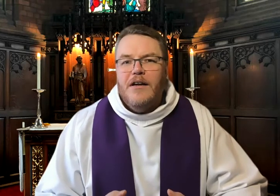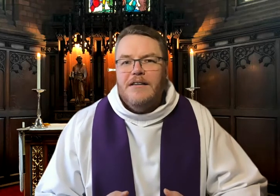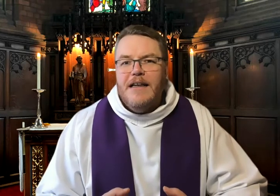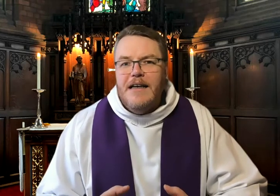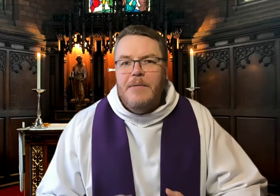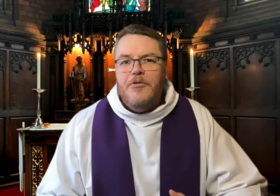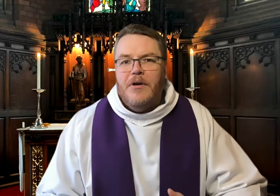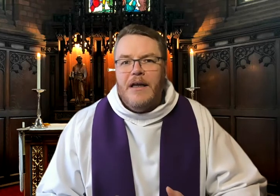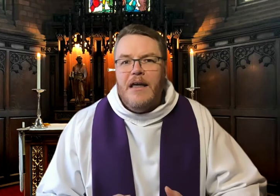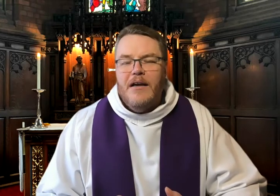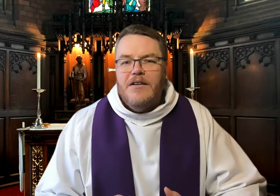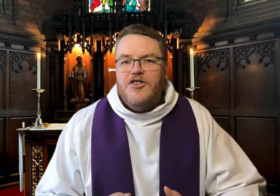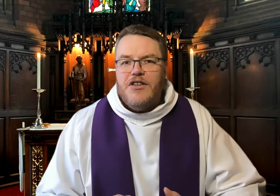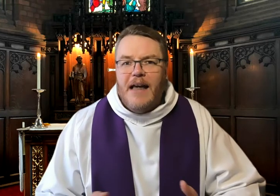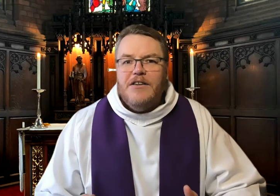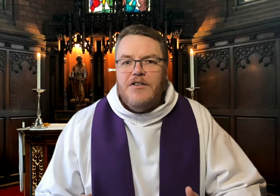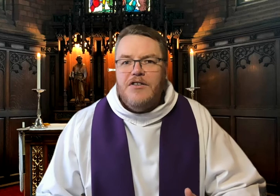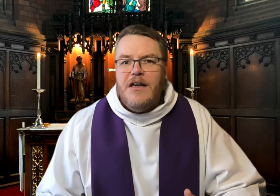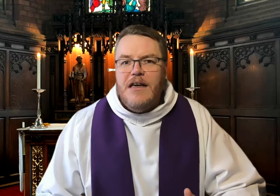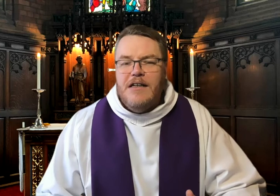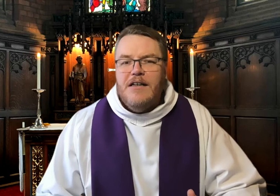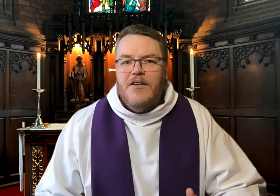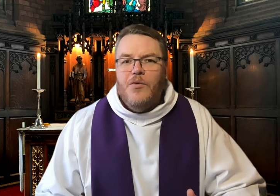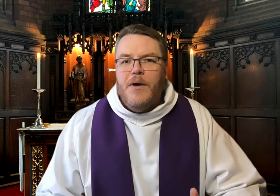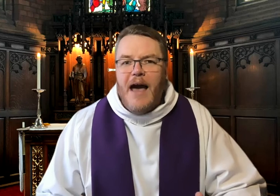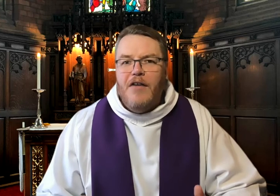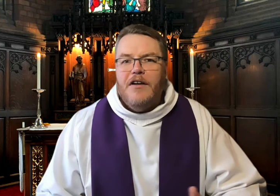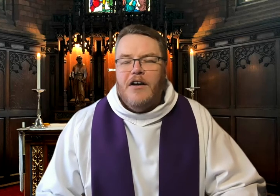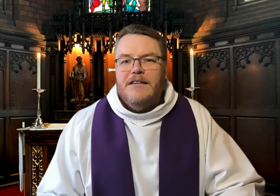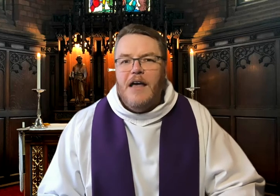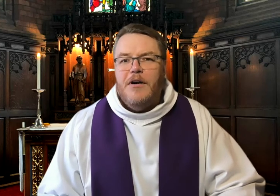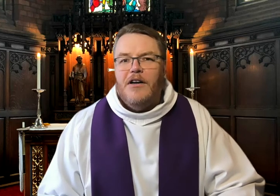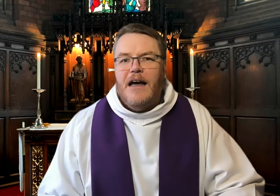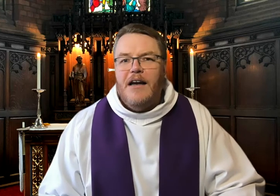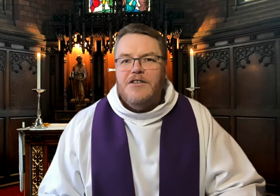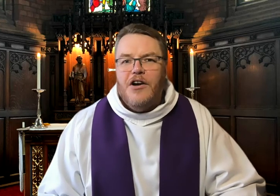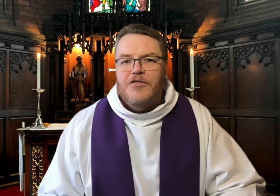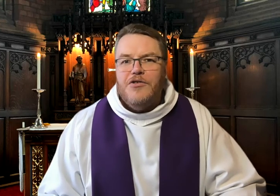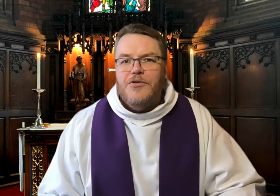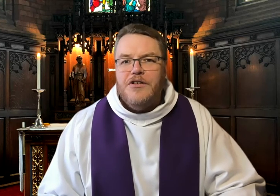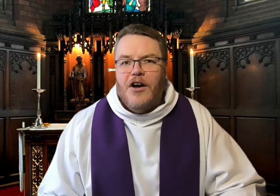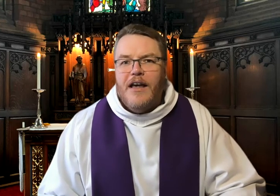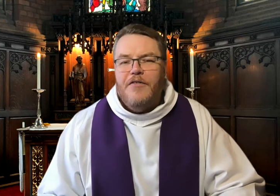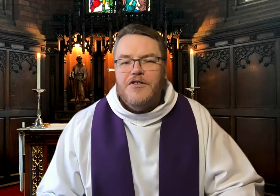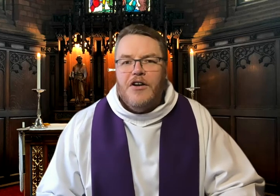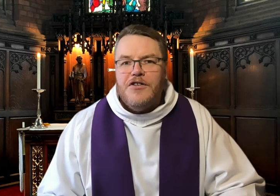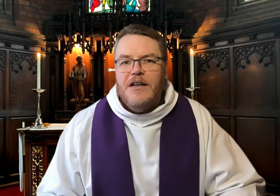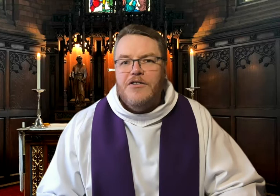to liberally scatter the seed that we have in our time and our talents and our resources and our gifts and our skills,